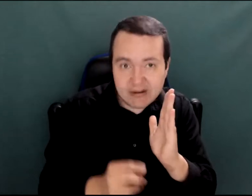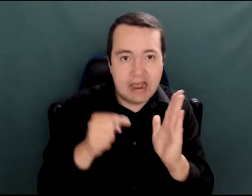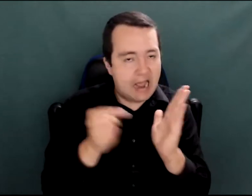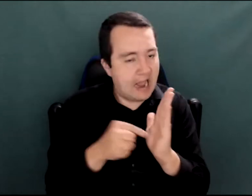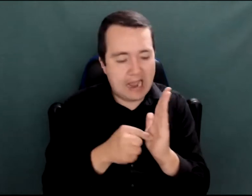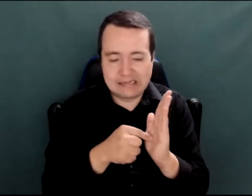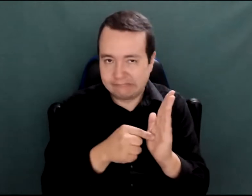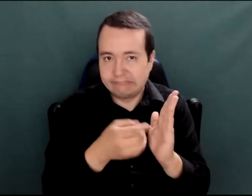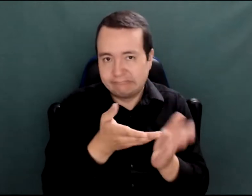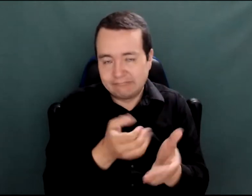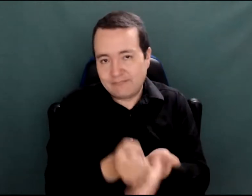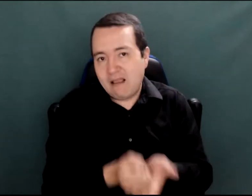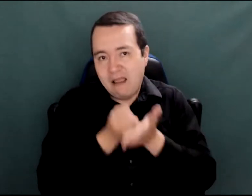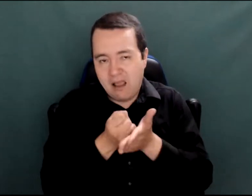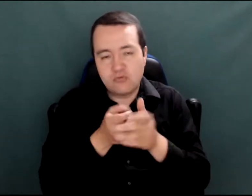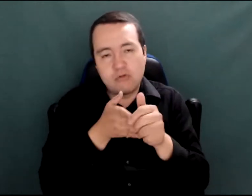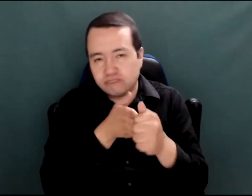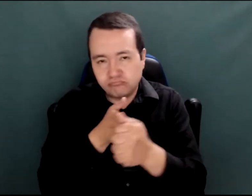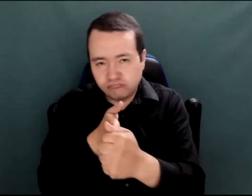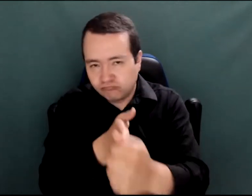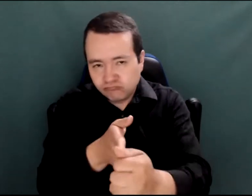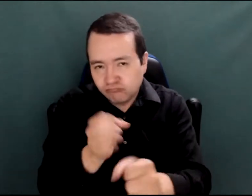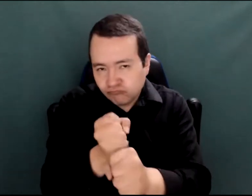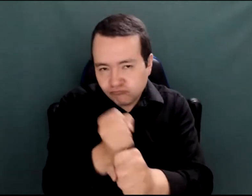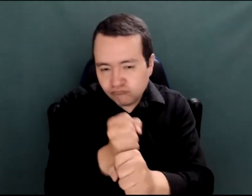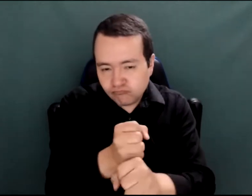the future as well as with a strategic vision.